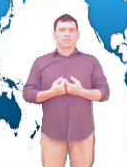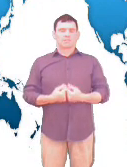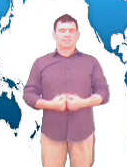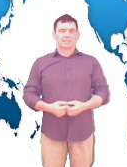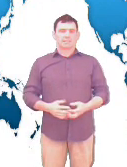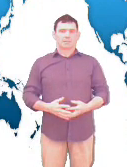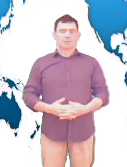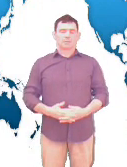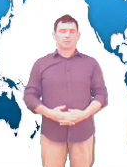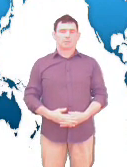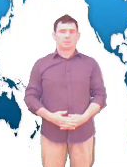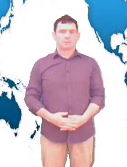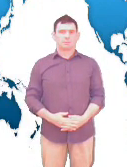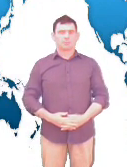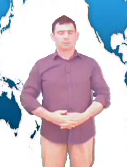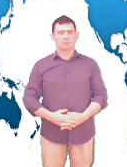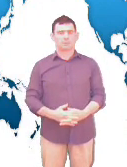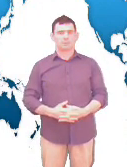and release that now.